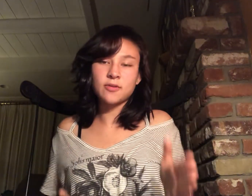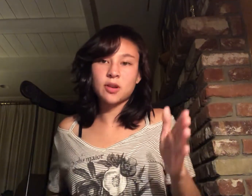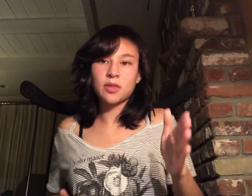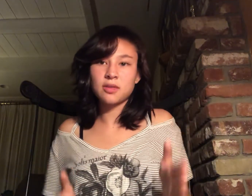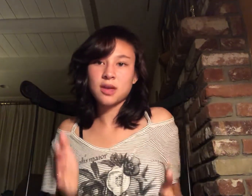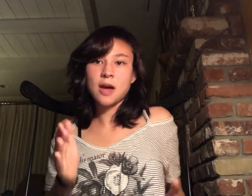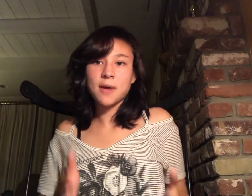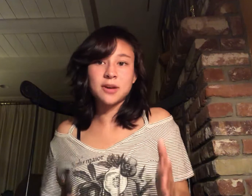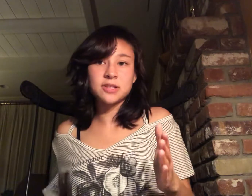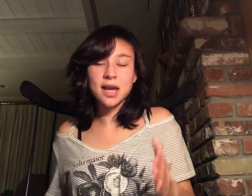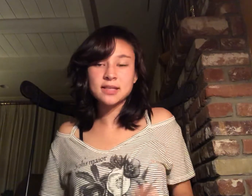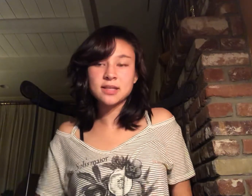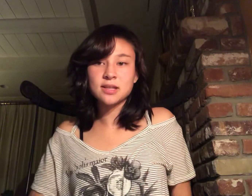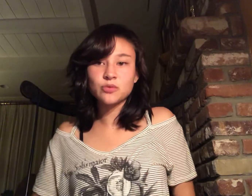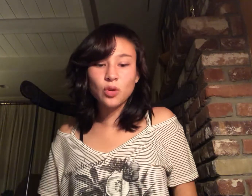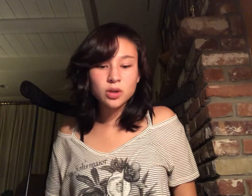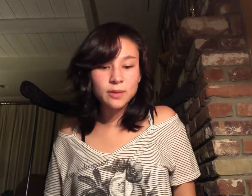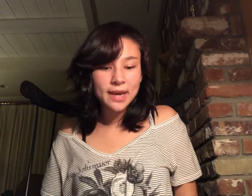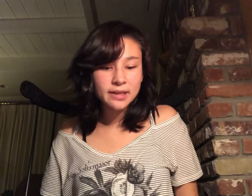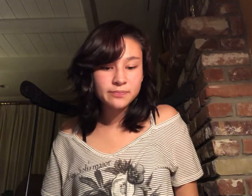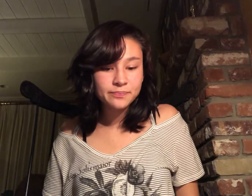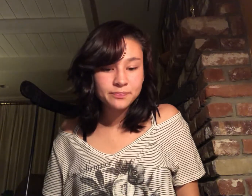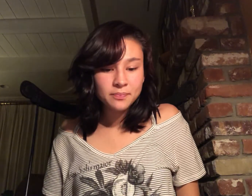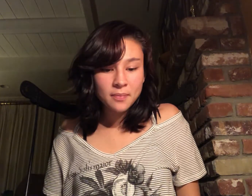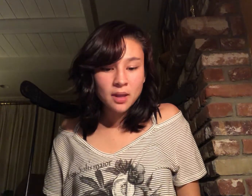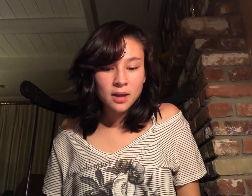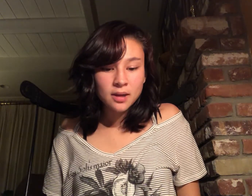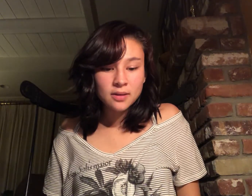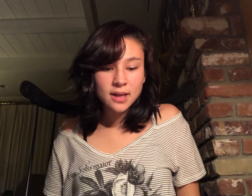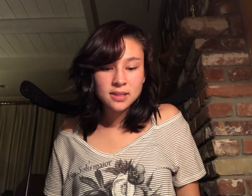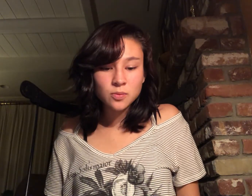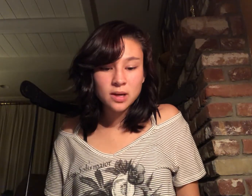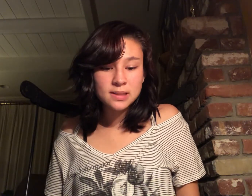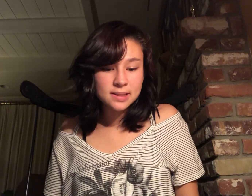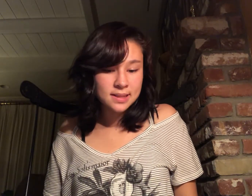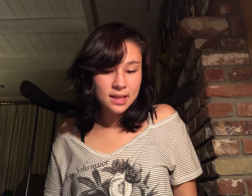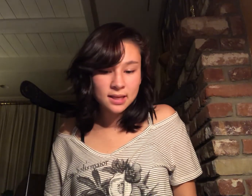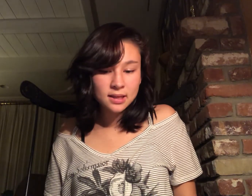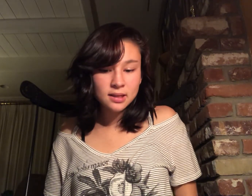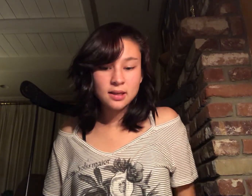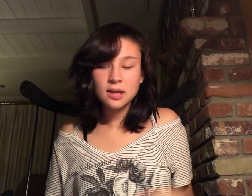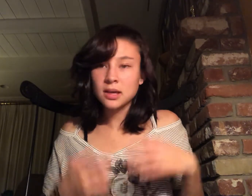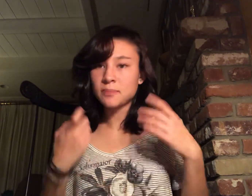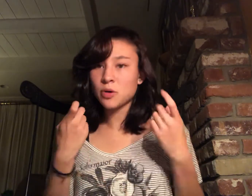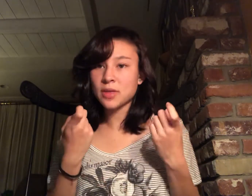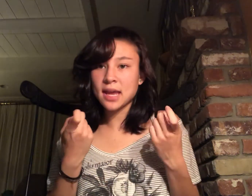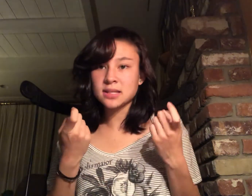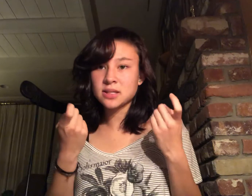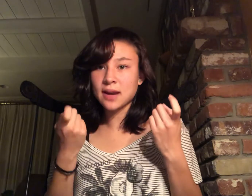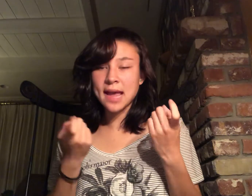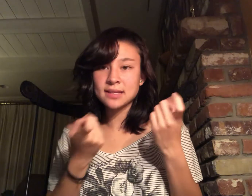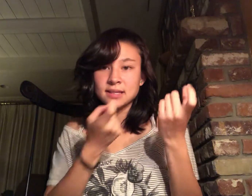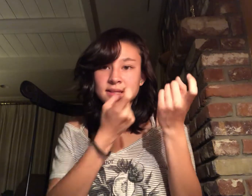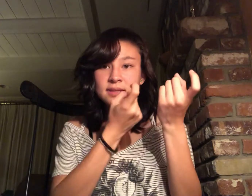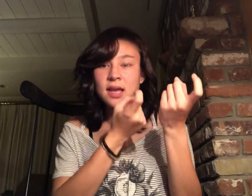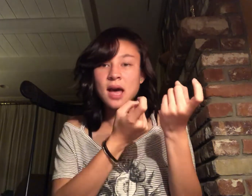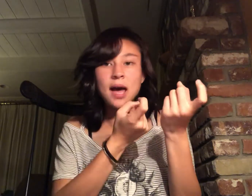forth by your side, so it's rollerblade. The next one, ski. Both hands, they're X's. I